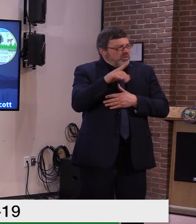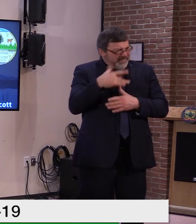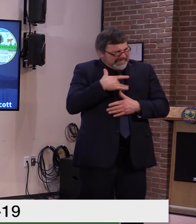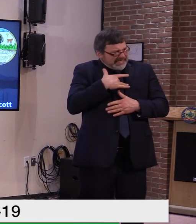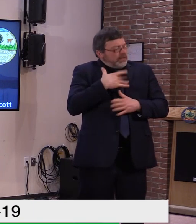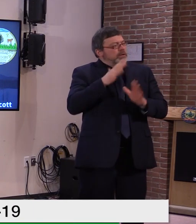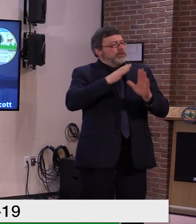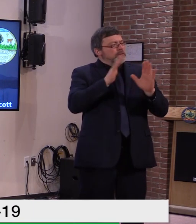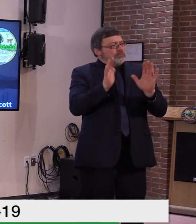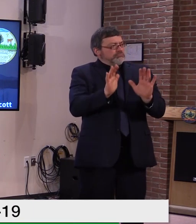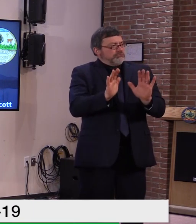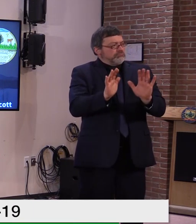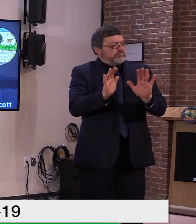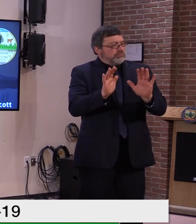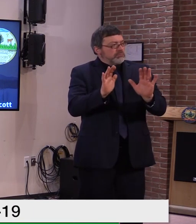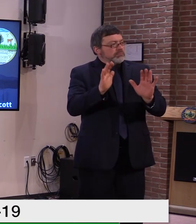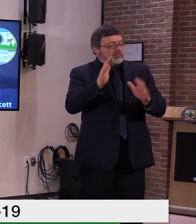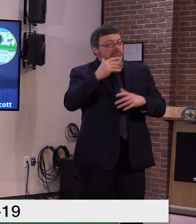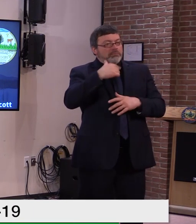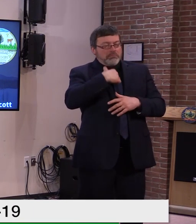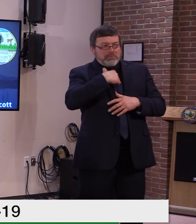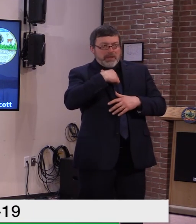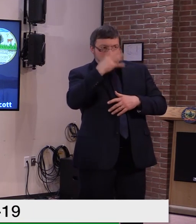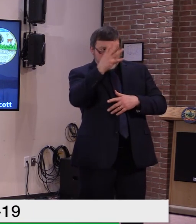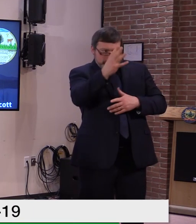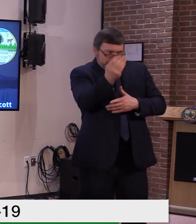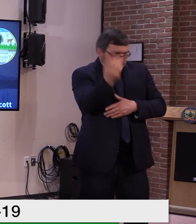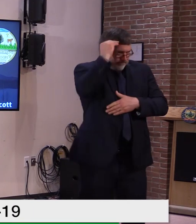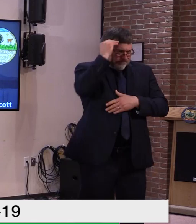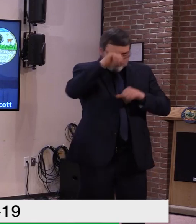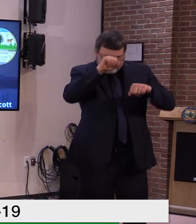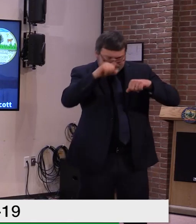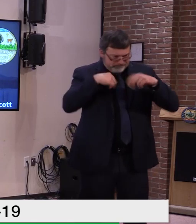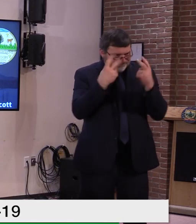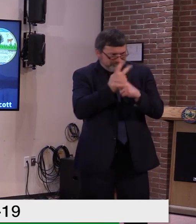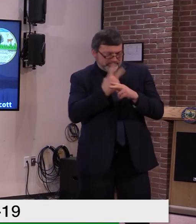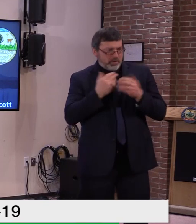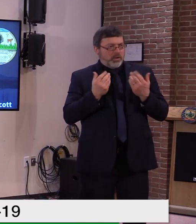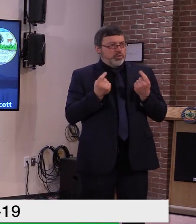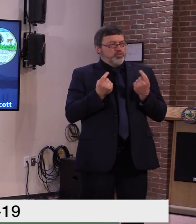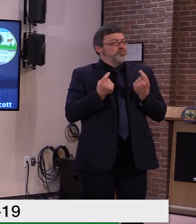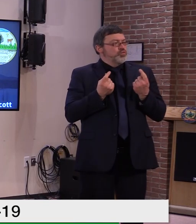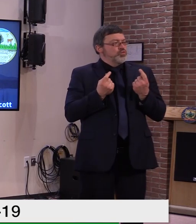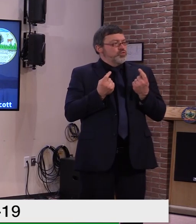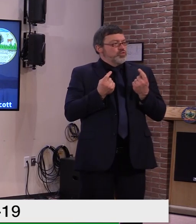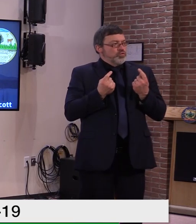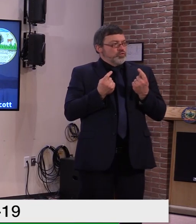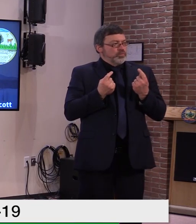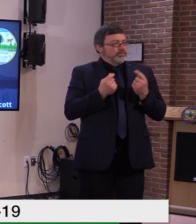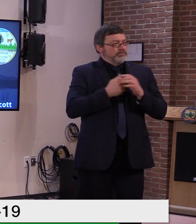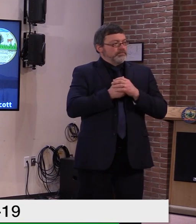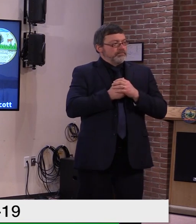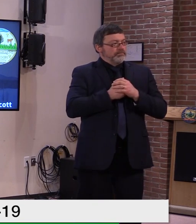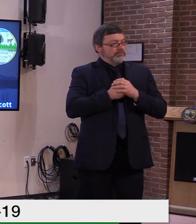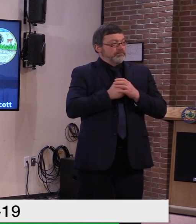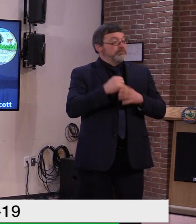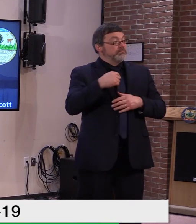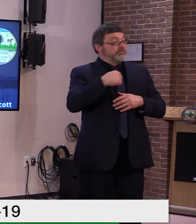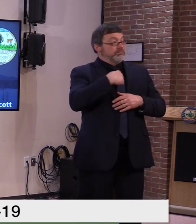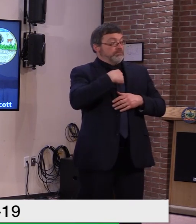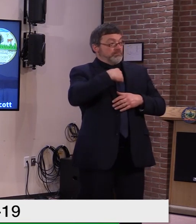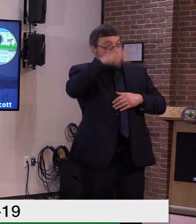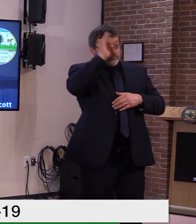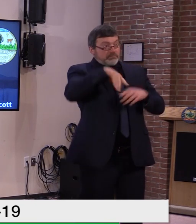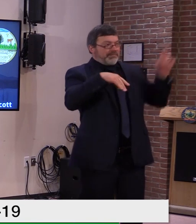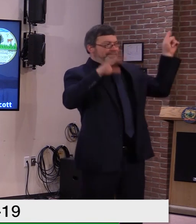also realize that what may come from the national or state advisory panels may be different than